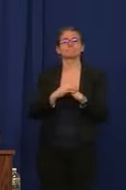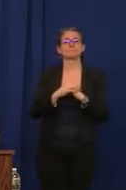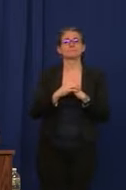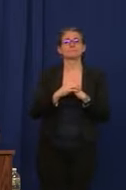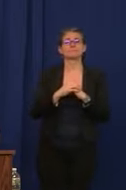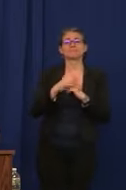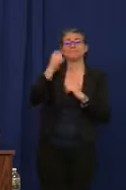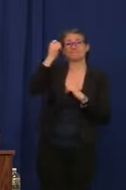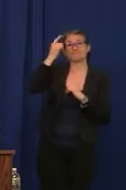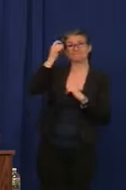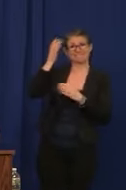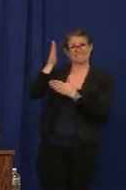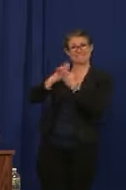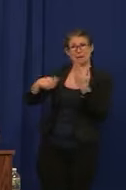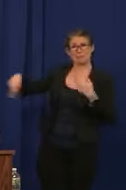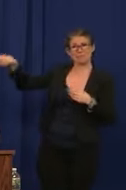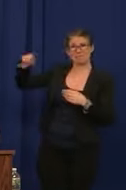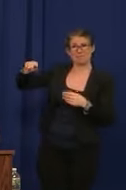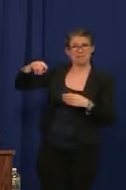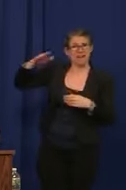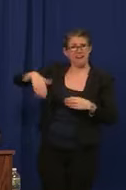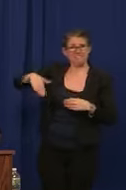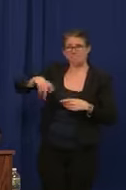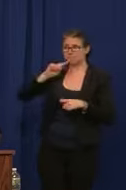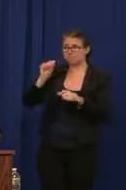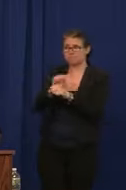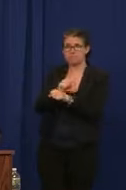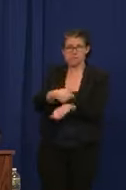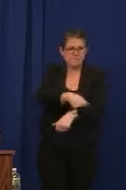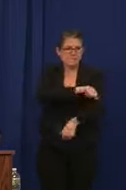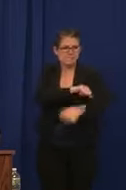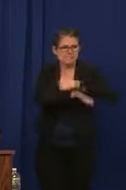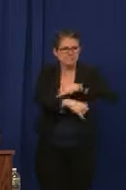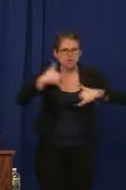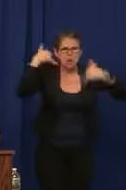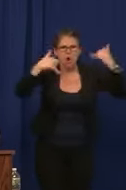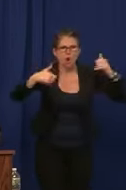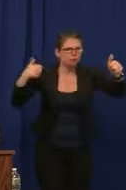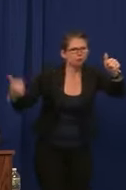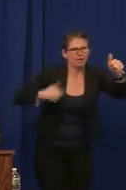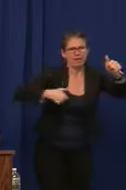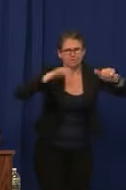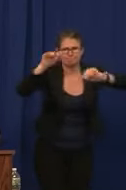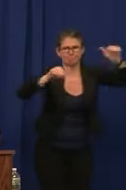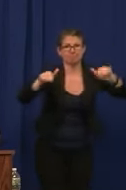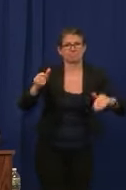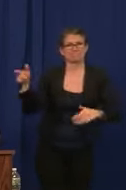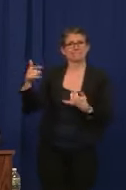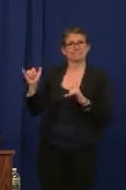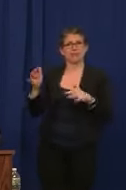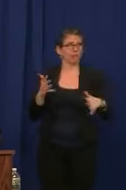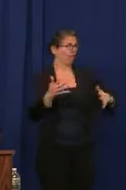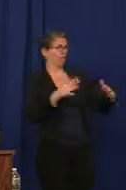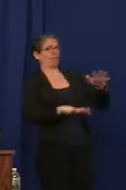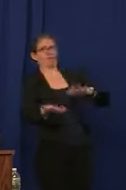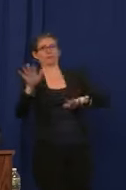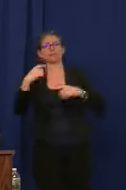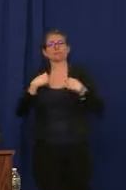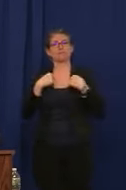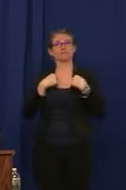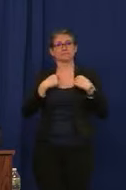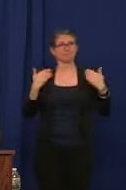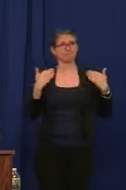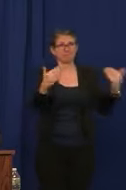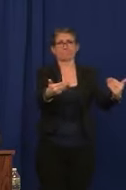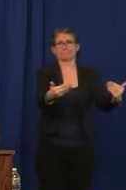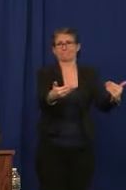in what we call active case finding. A lot of other states are trying to figure out whether to engage in it, whereas we in Maine have